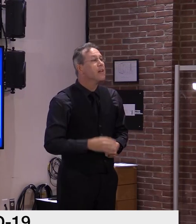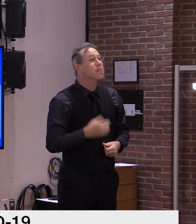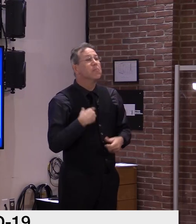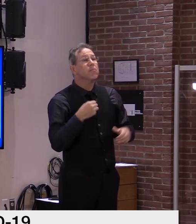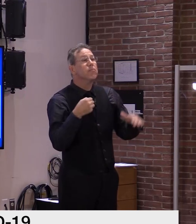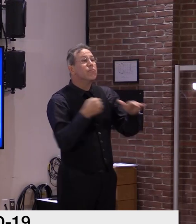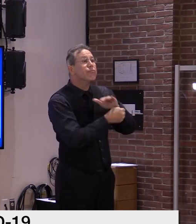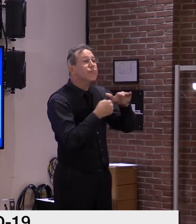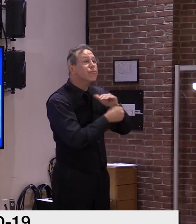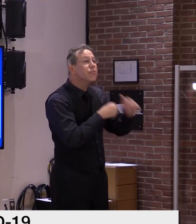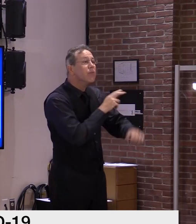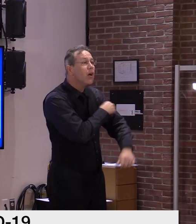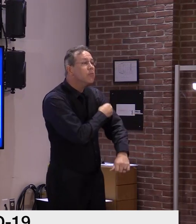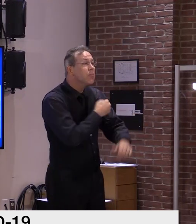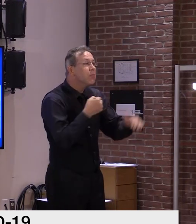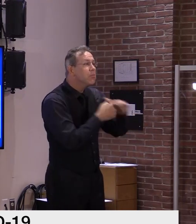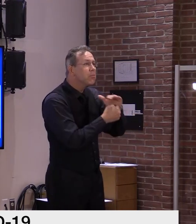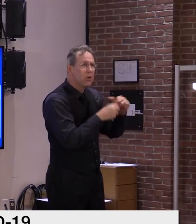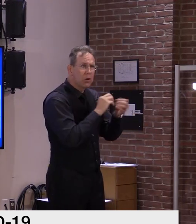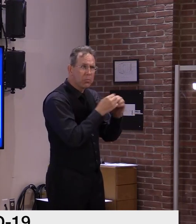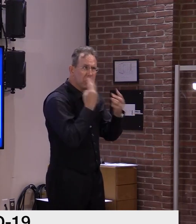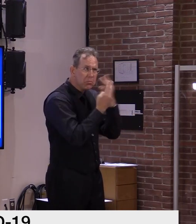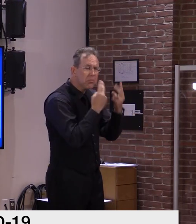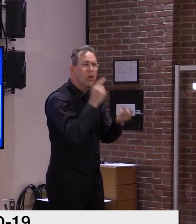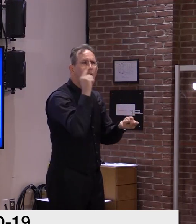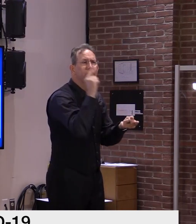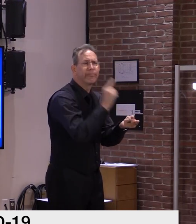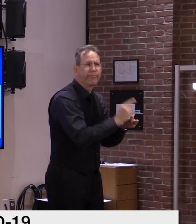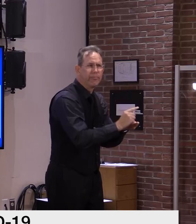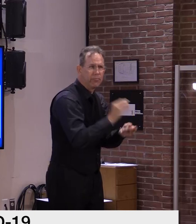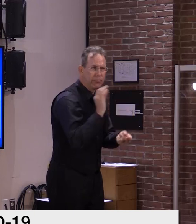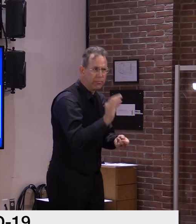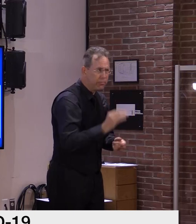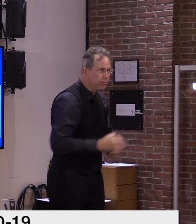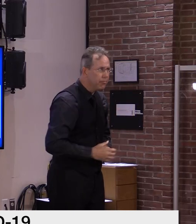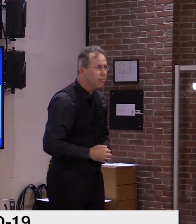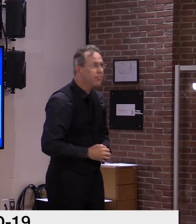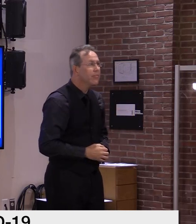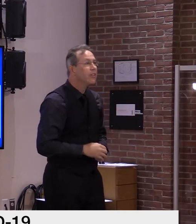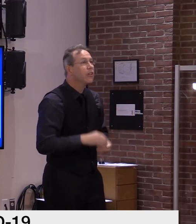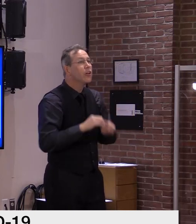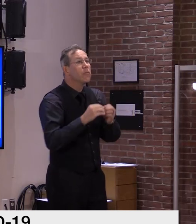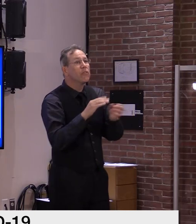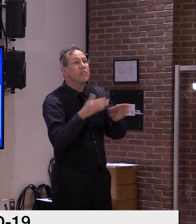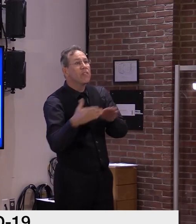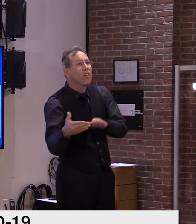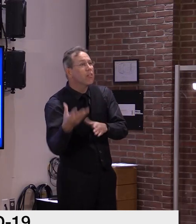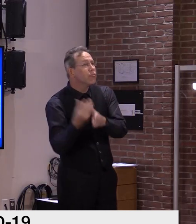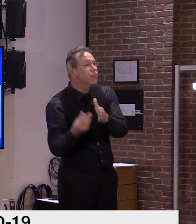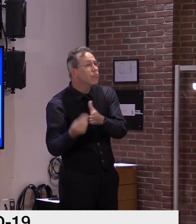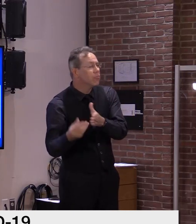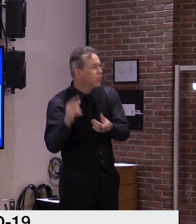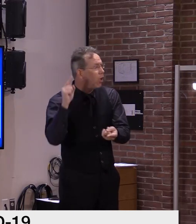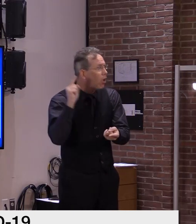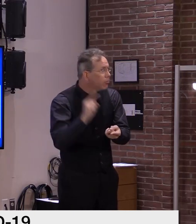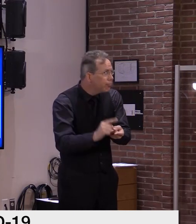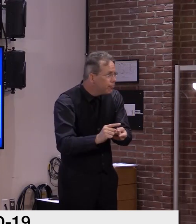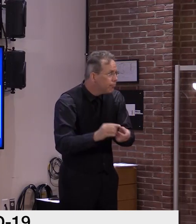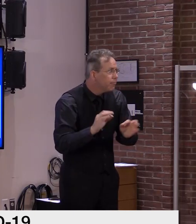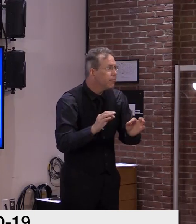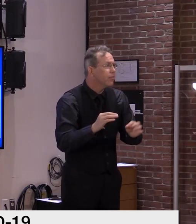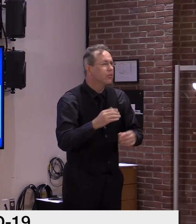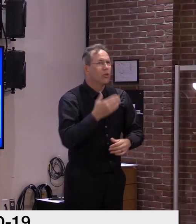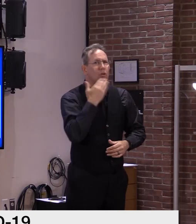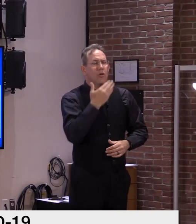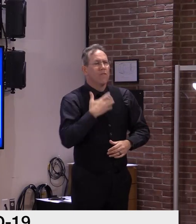19% over the past week, with fewer fatalities as well. Again, all these trends certainly point to a bright summer ahead